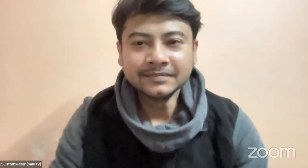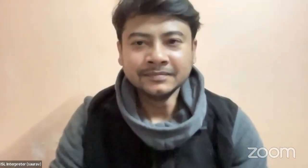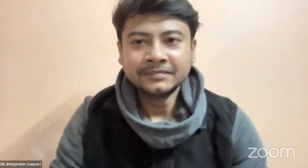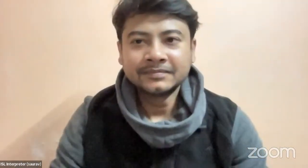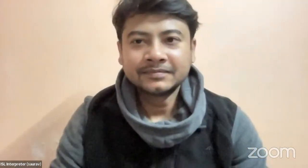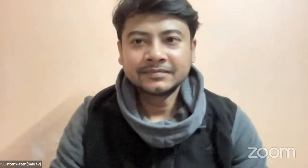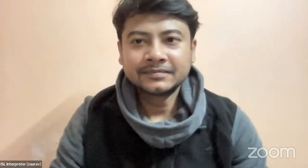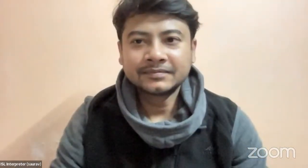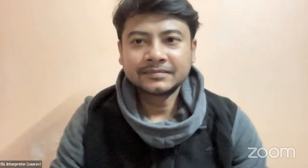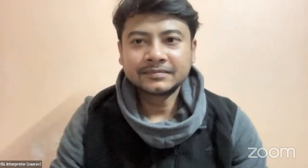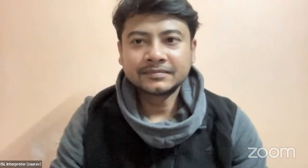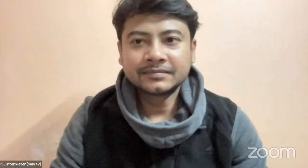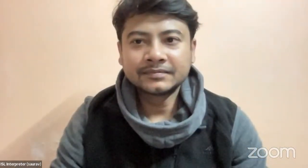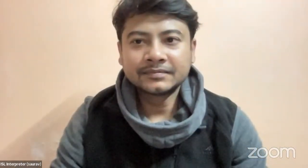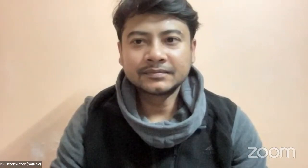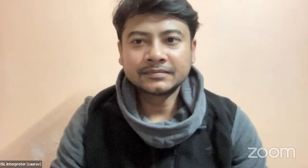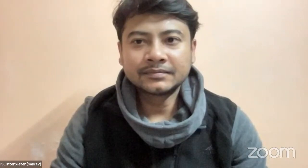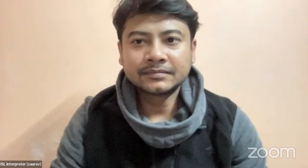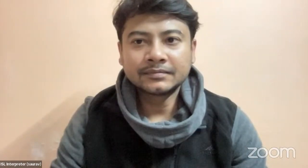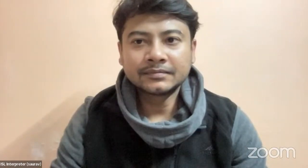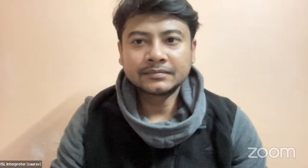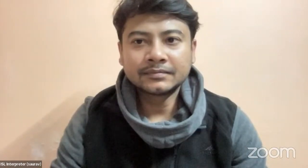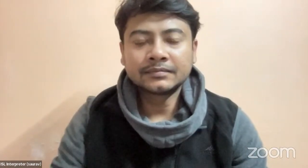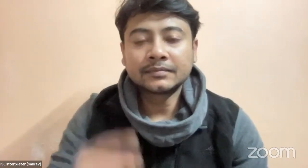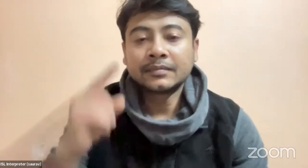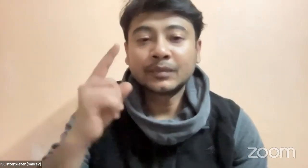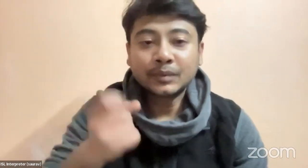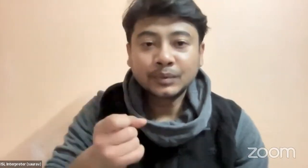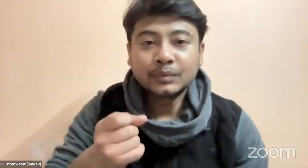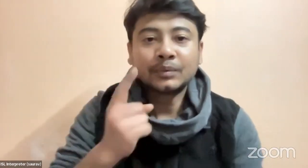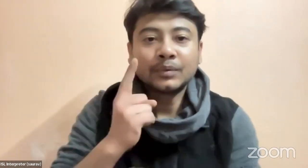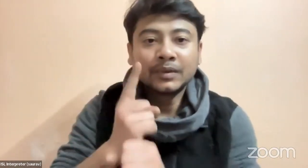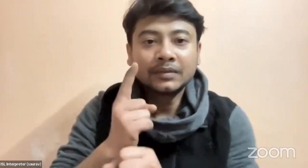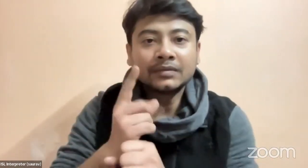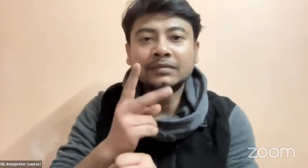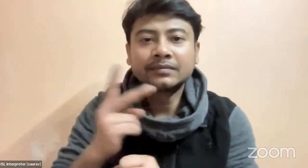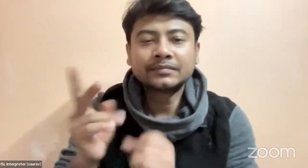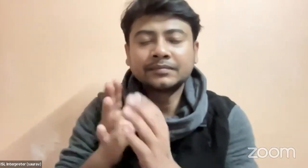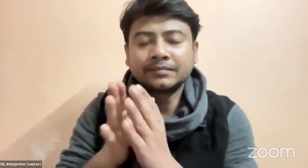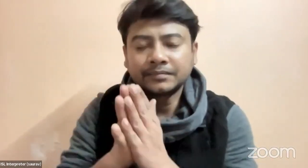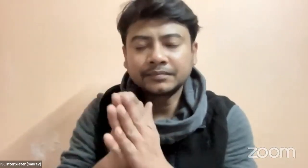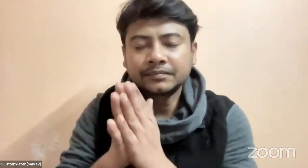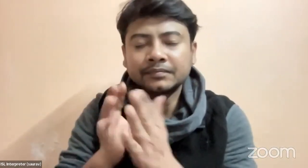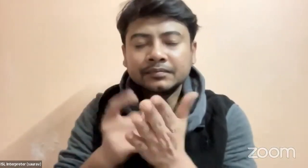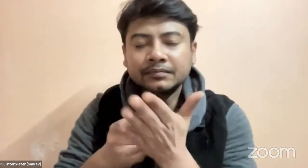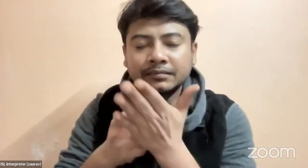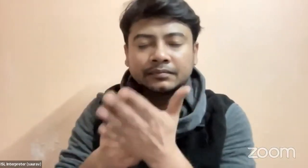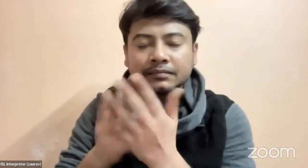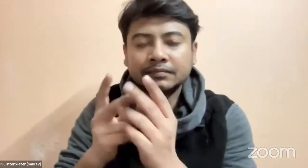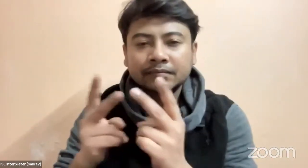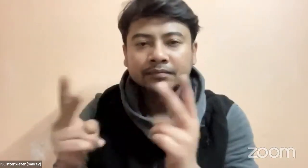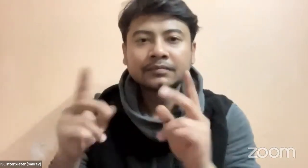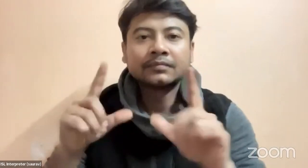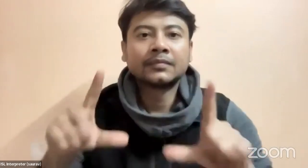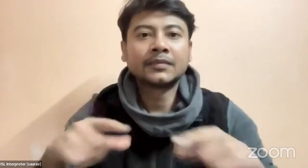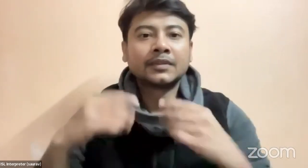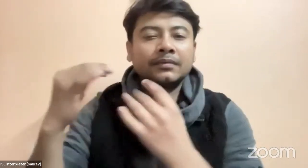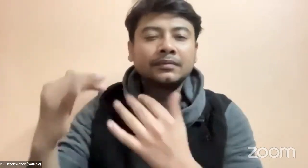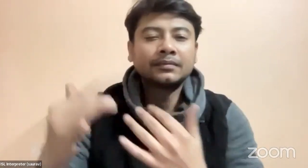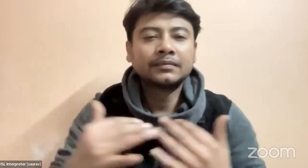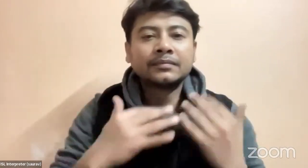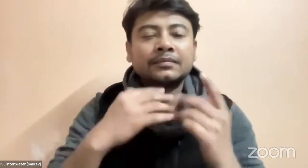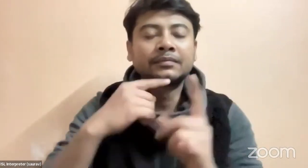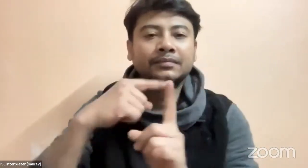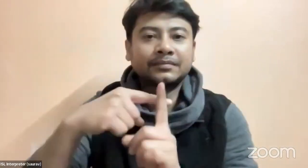By offering prayers to our acharyas, to our guru, that's how auspiciousness is created in our life.